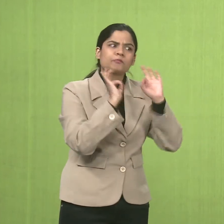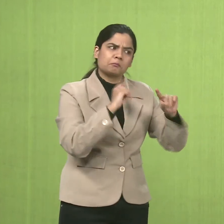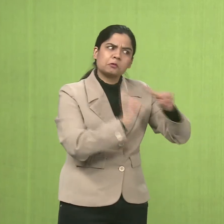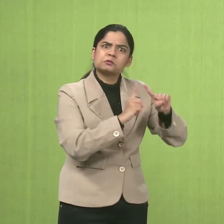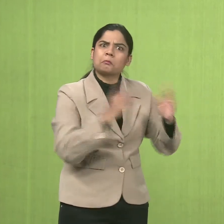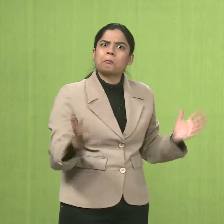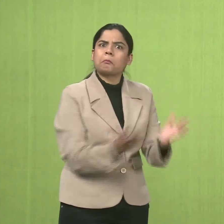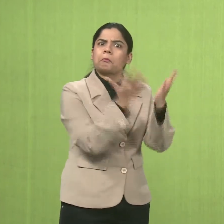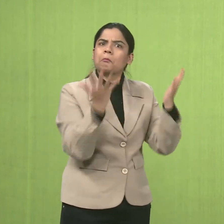influence.